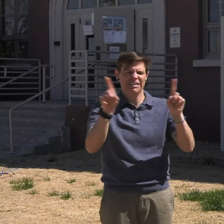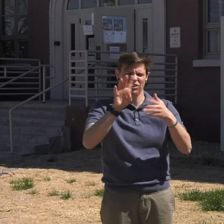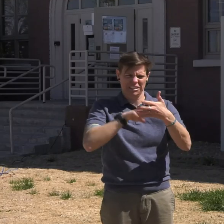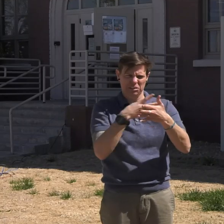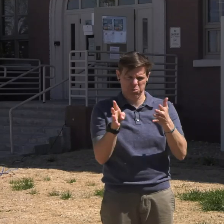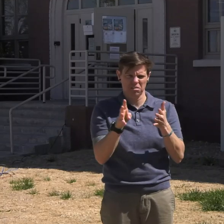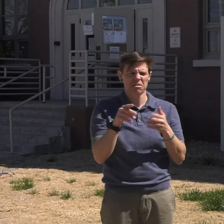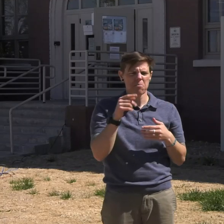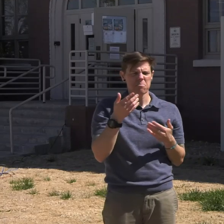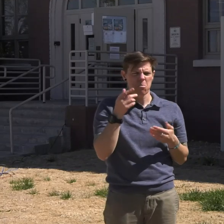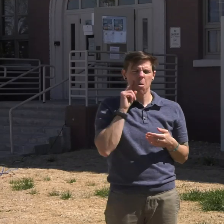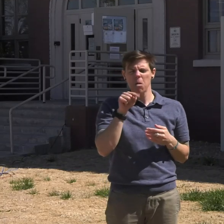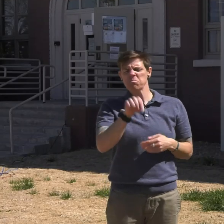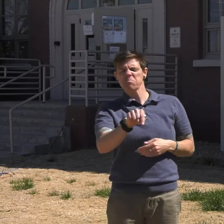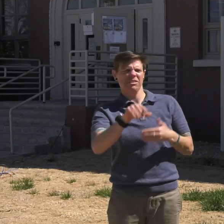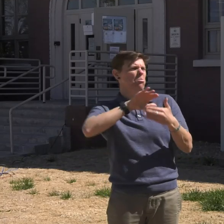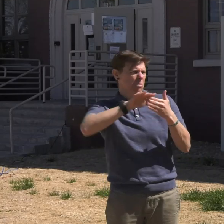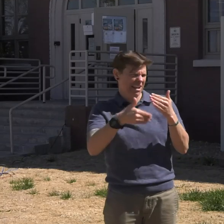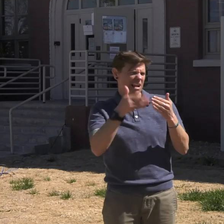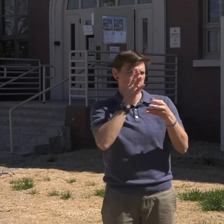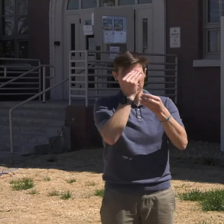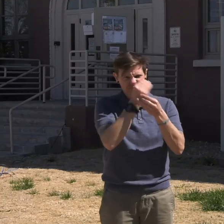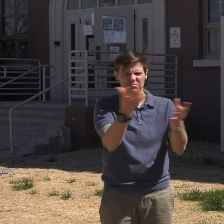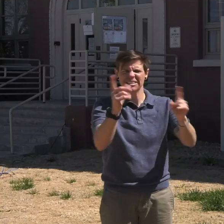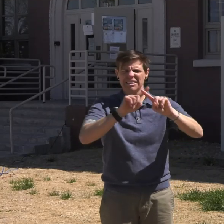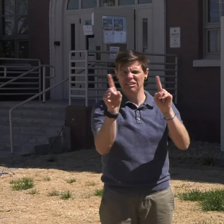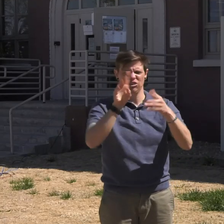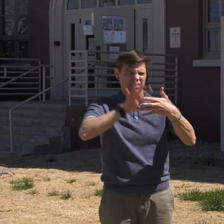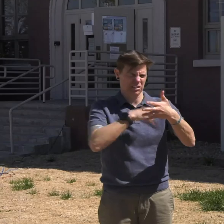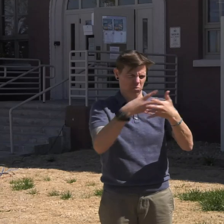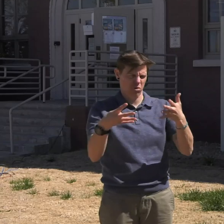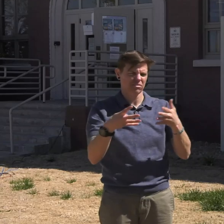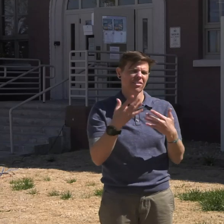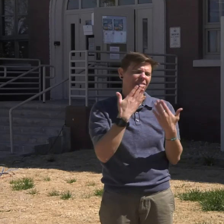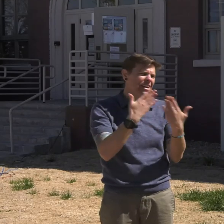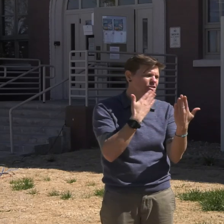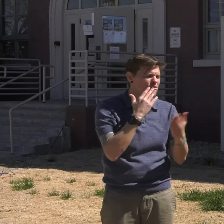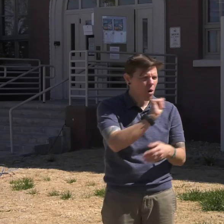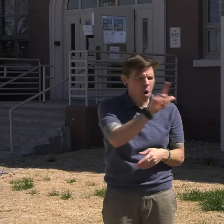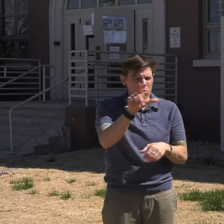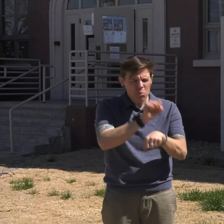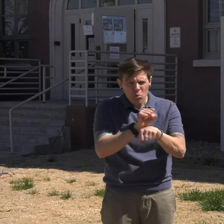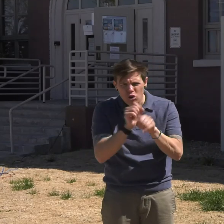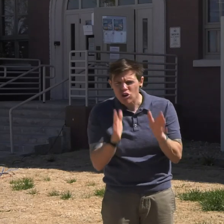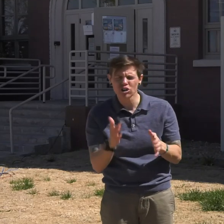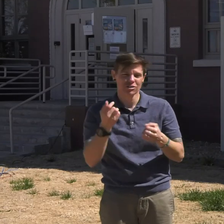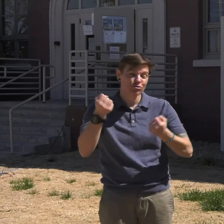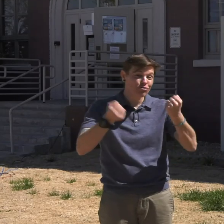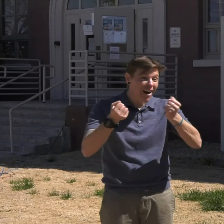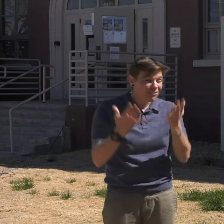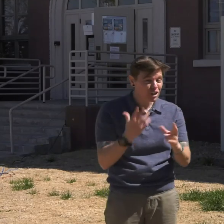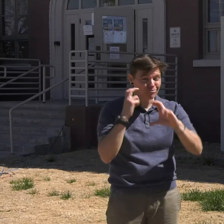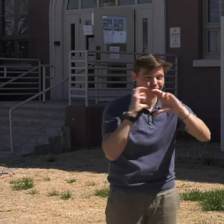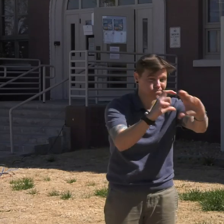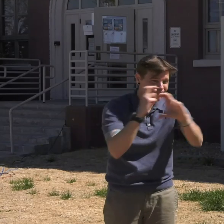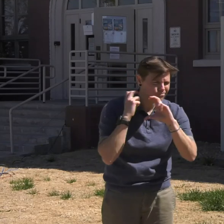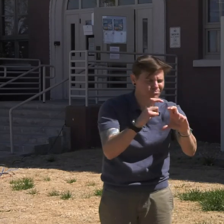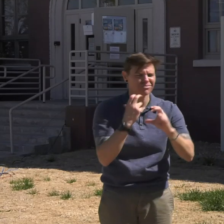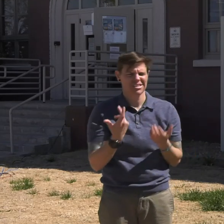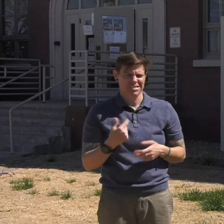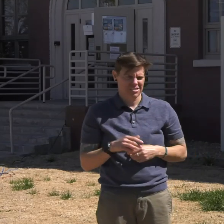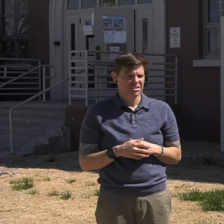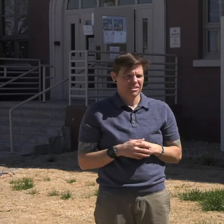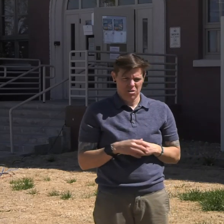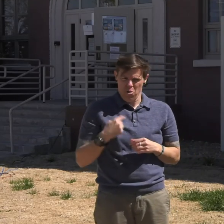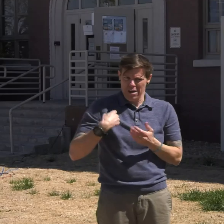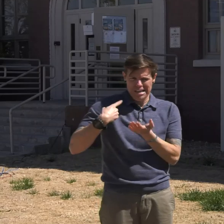this opportunity to thank all of the blue-collar workers at the city, our transit drivers. We are in a lot of discussions with respect to our